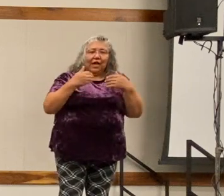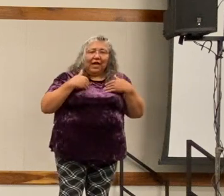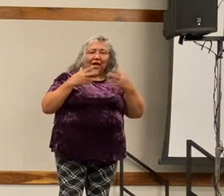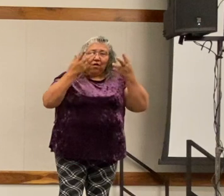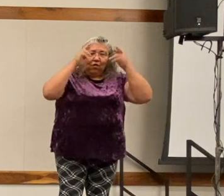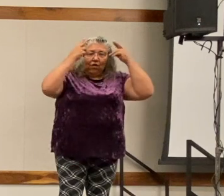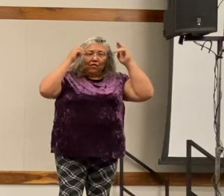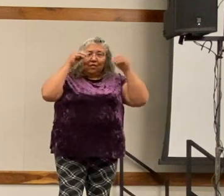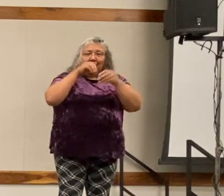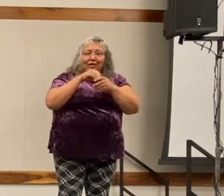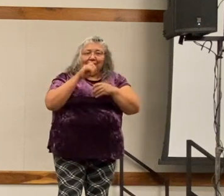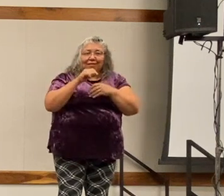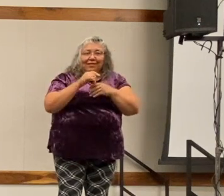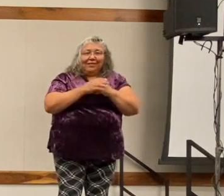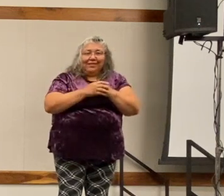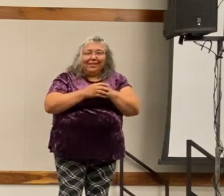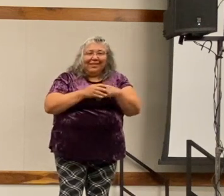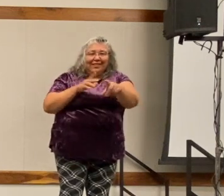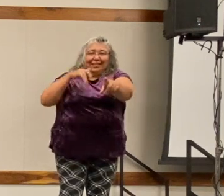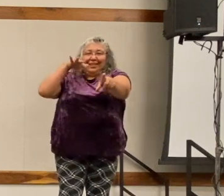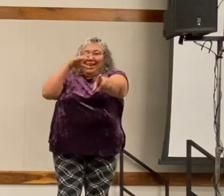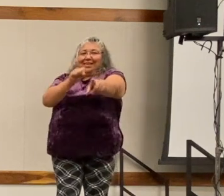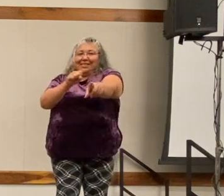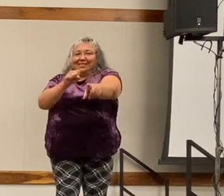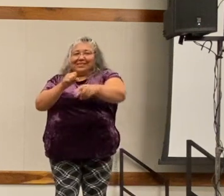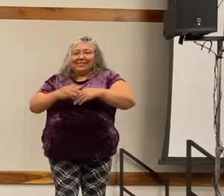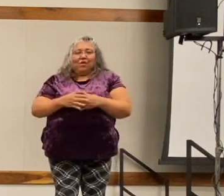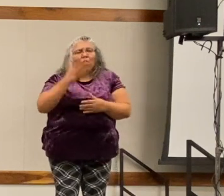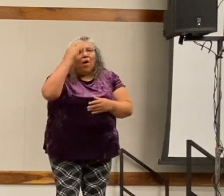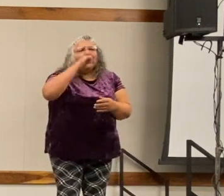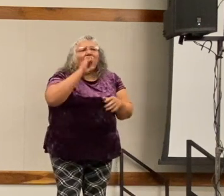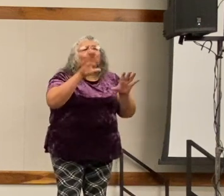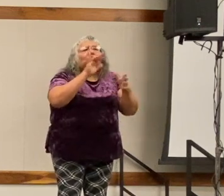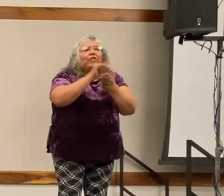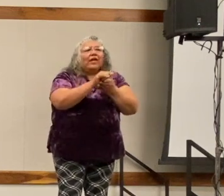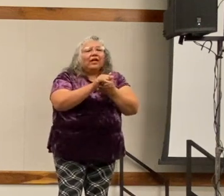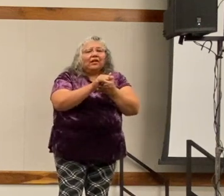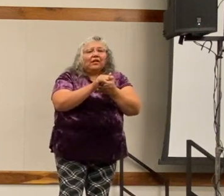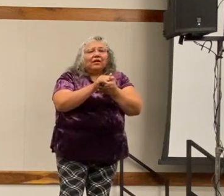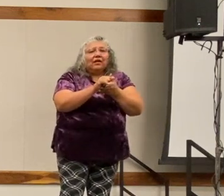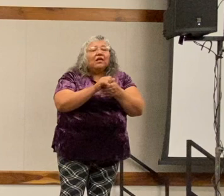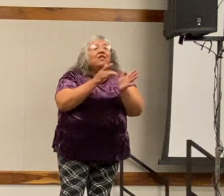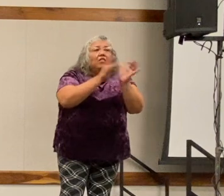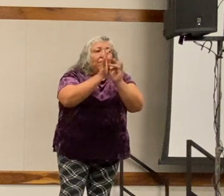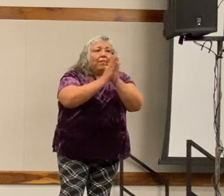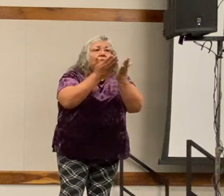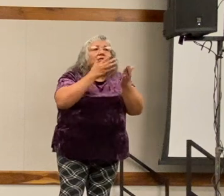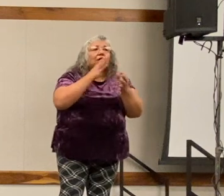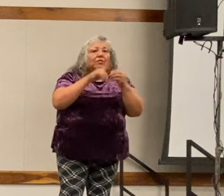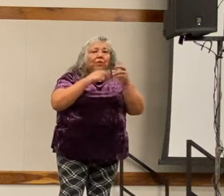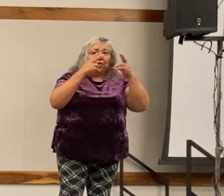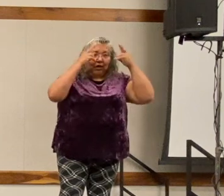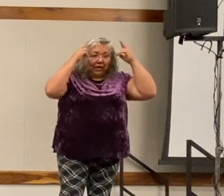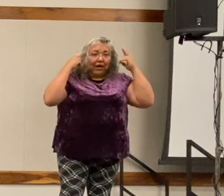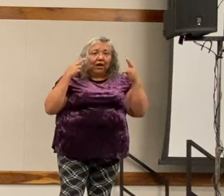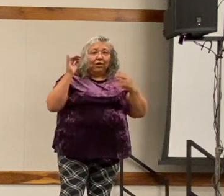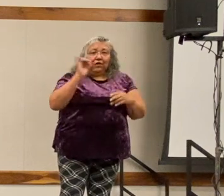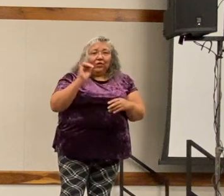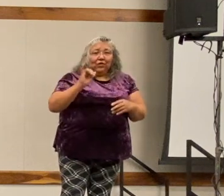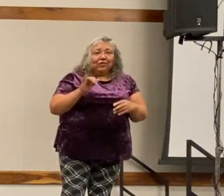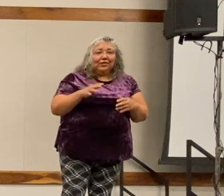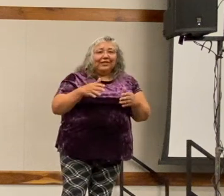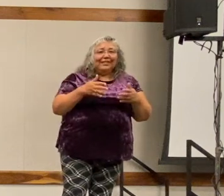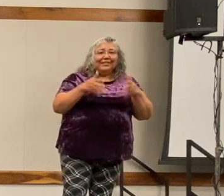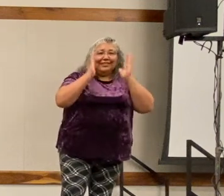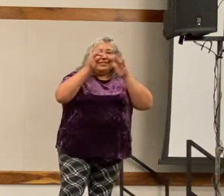it? Yes! Why can't we do that? You know, the Bible talks about cutting hair, too. Listen to the